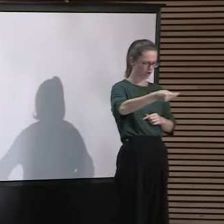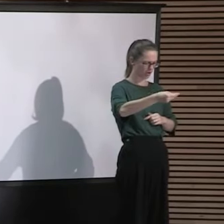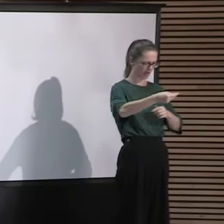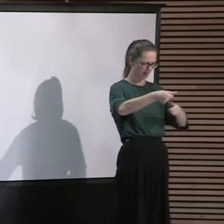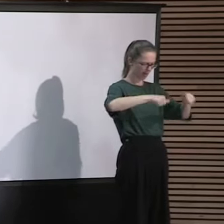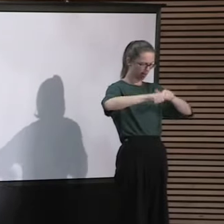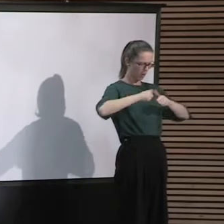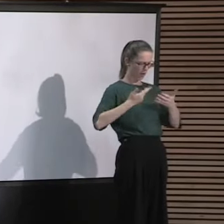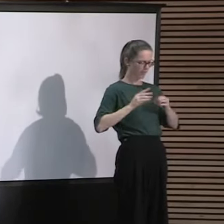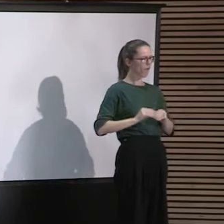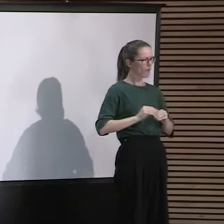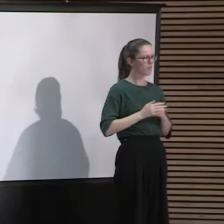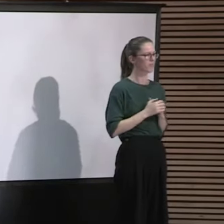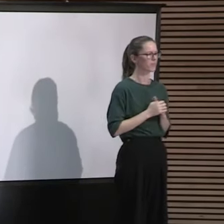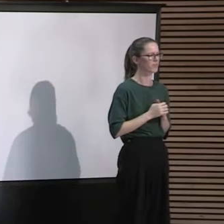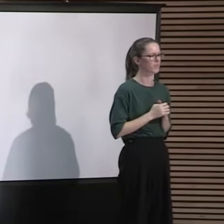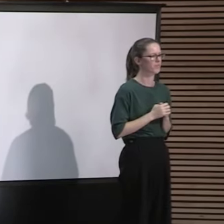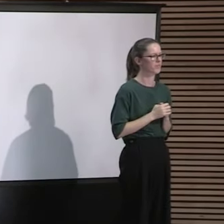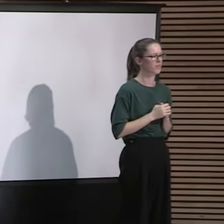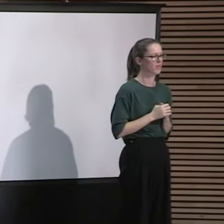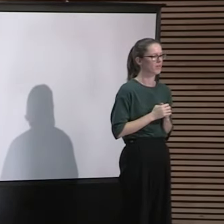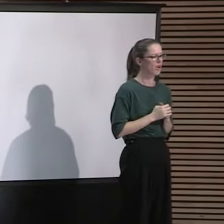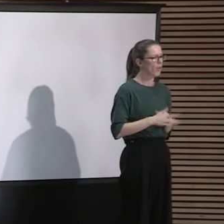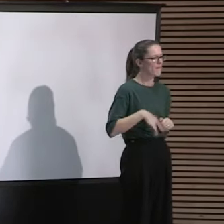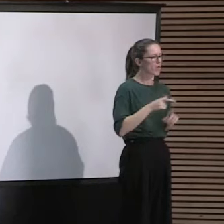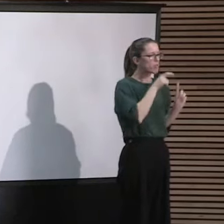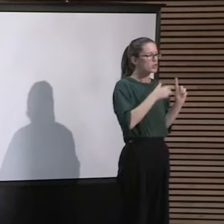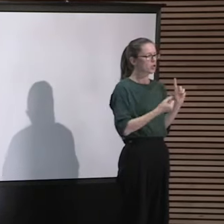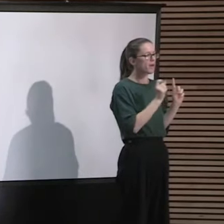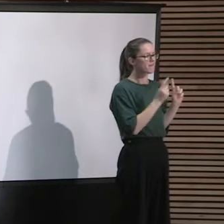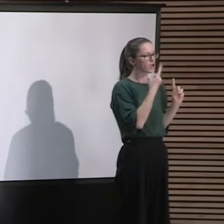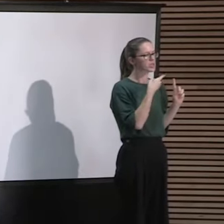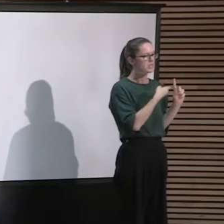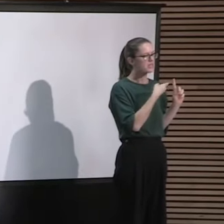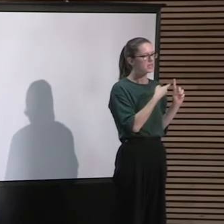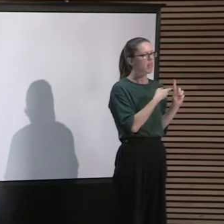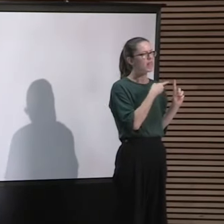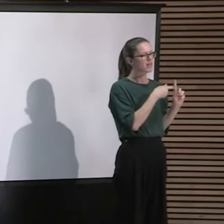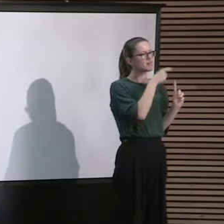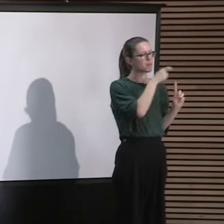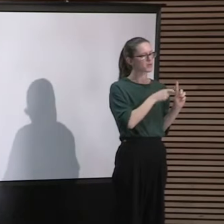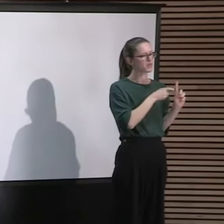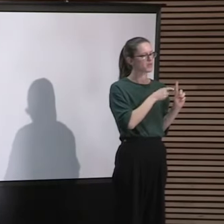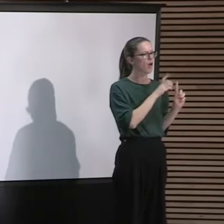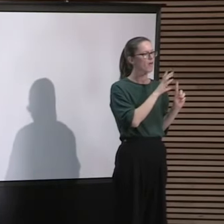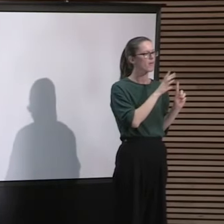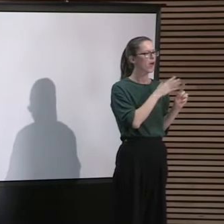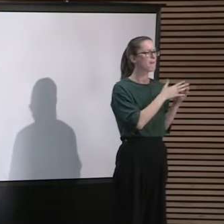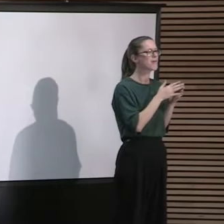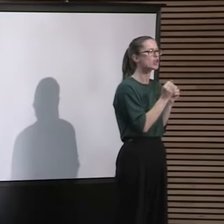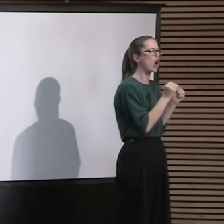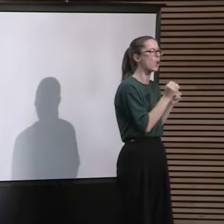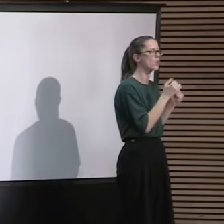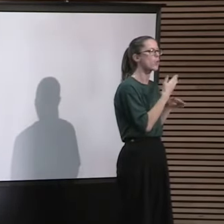so far that the case that was the first is the person from the Americold facility